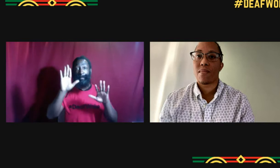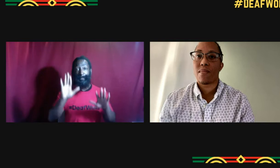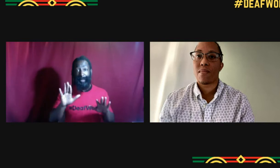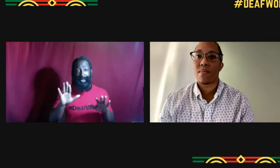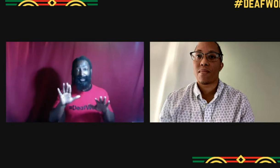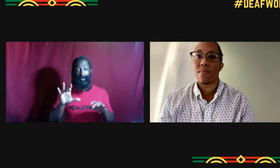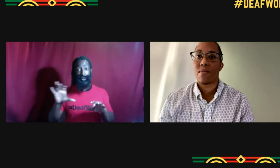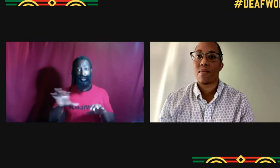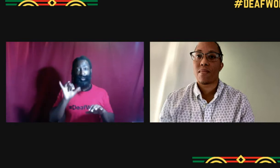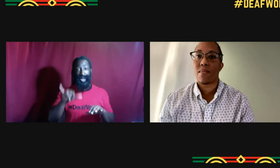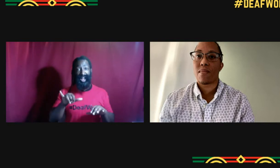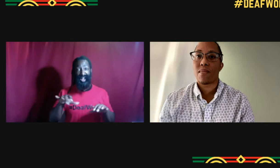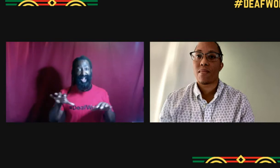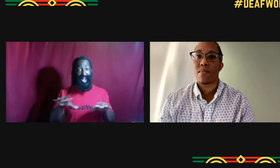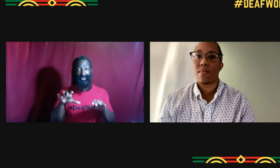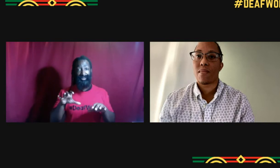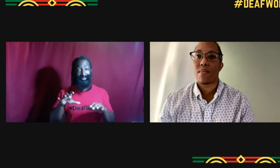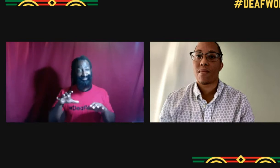First of all,